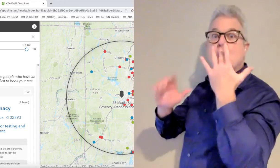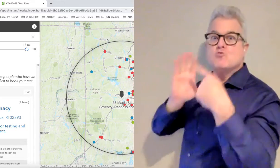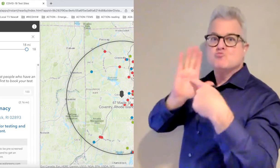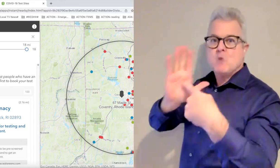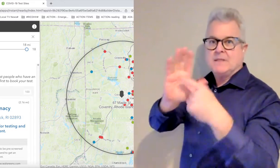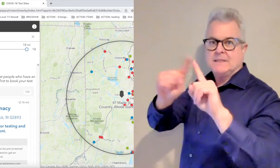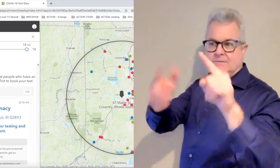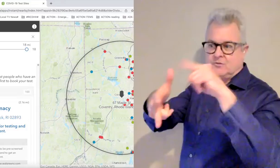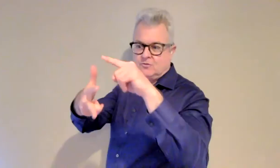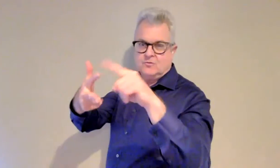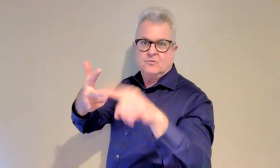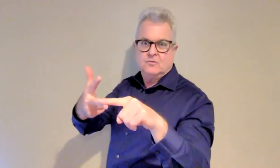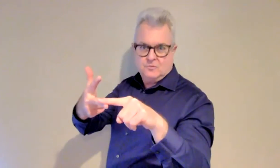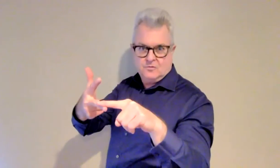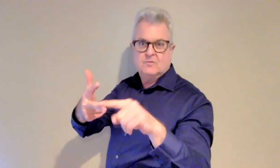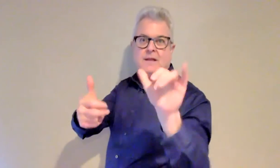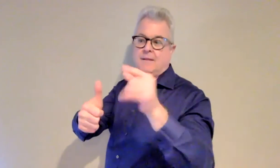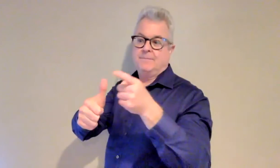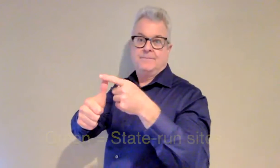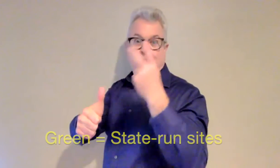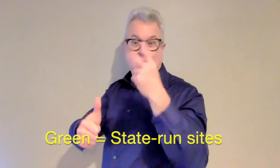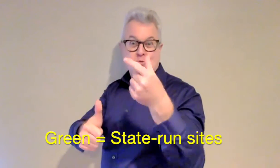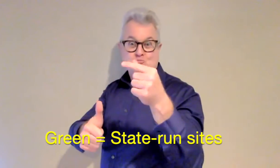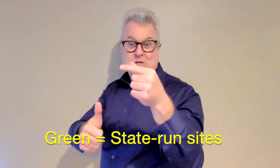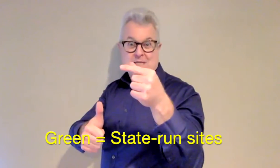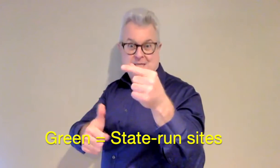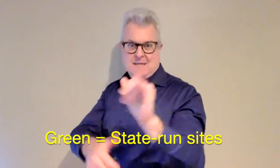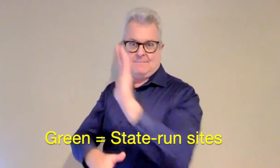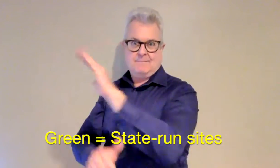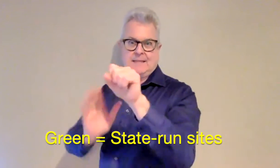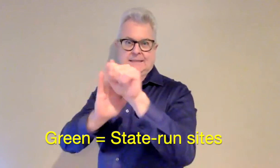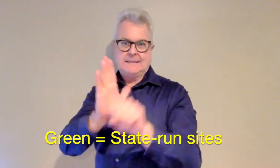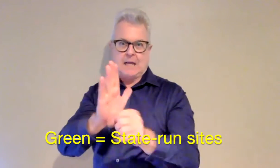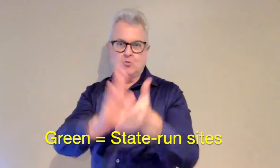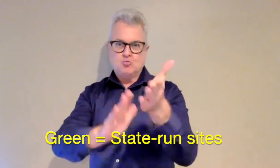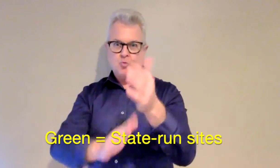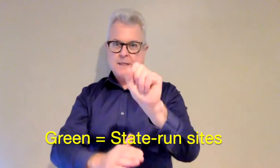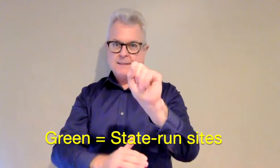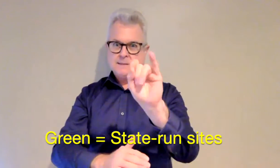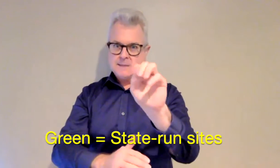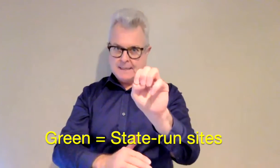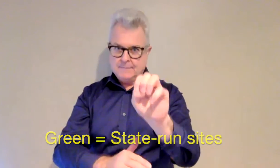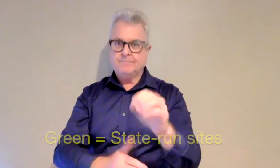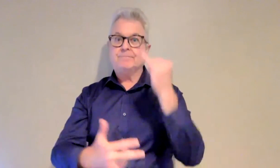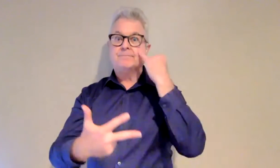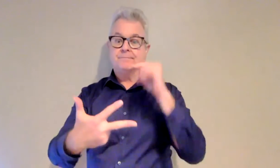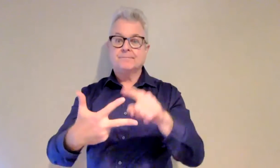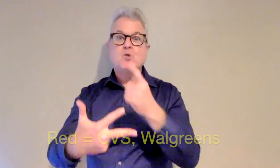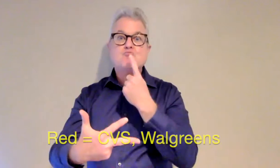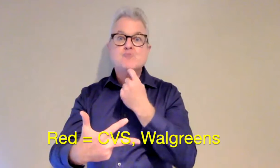colors there. Those color codes represent three different options. For example, green represents all testing sites